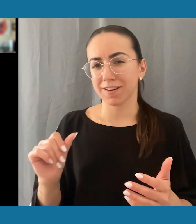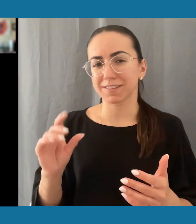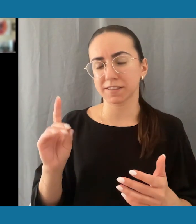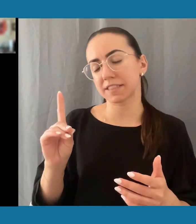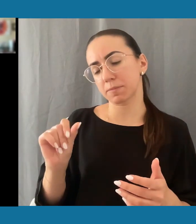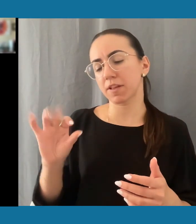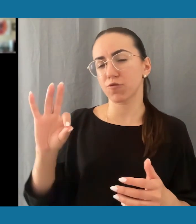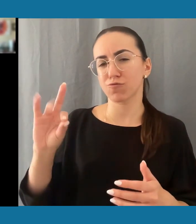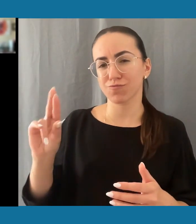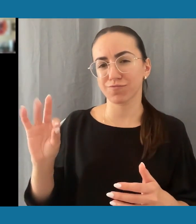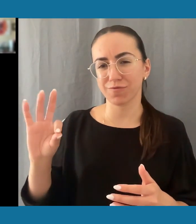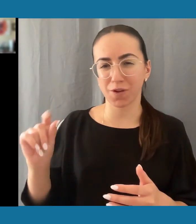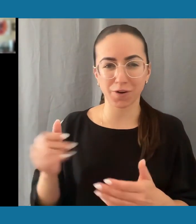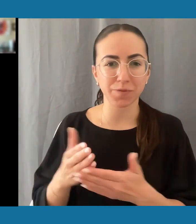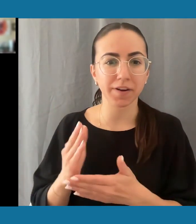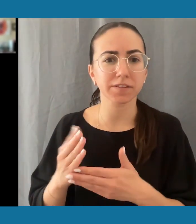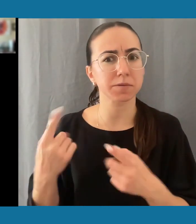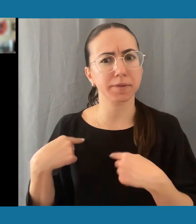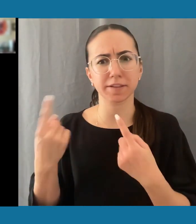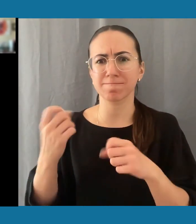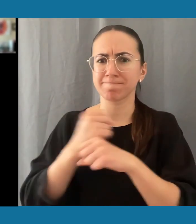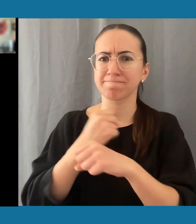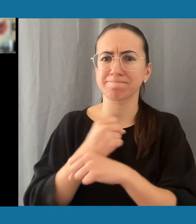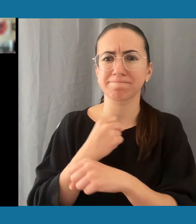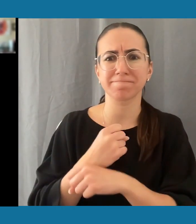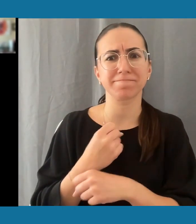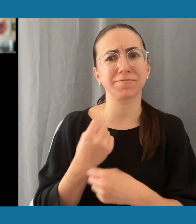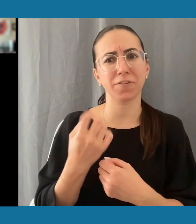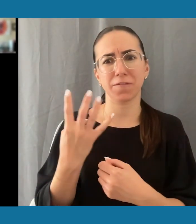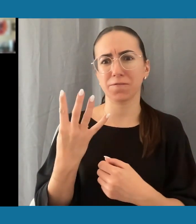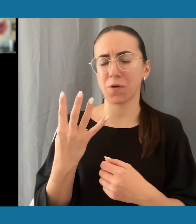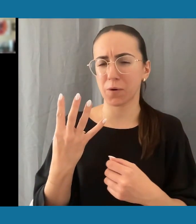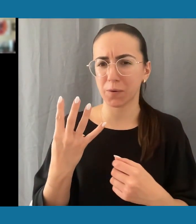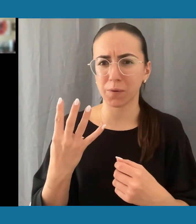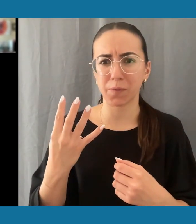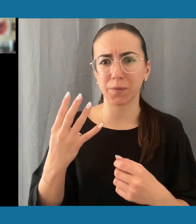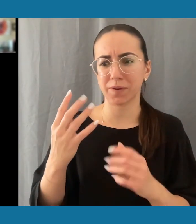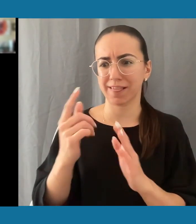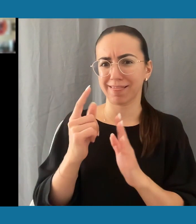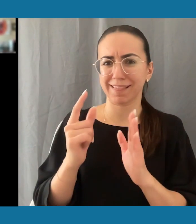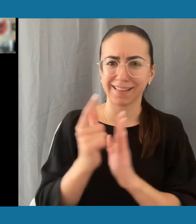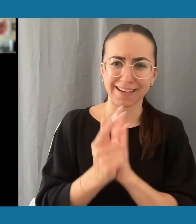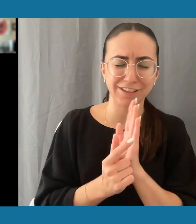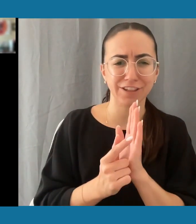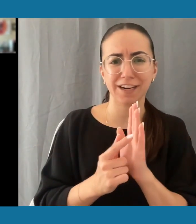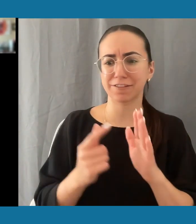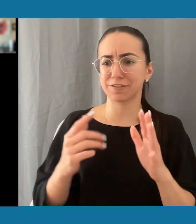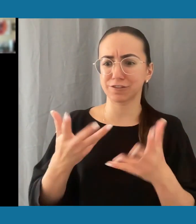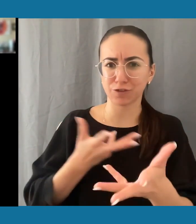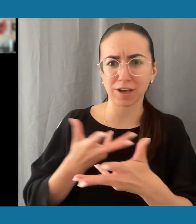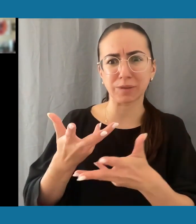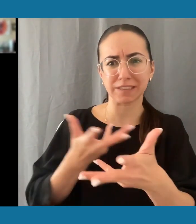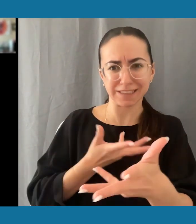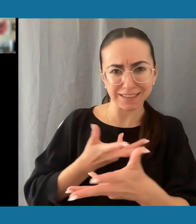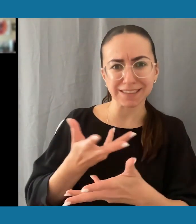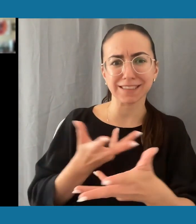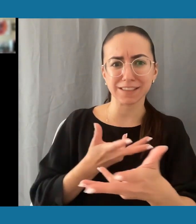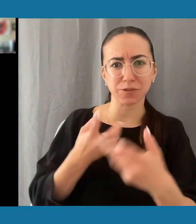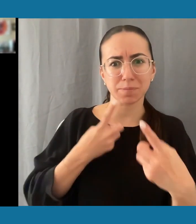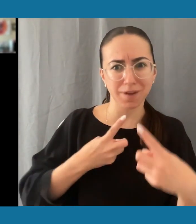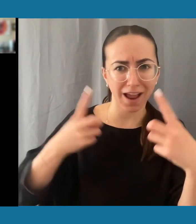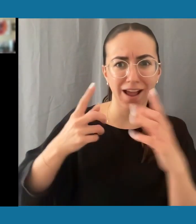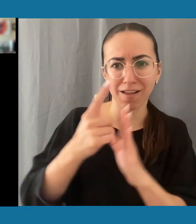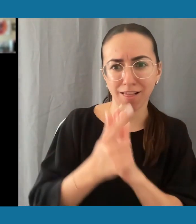4 legislative sessions to get codified into state law, just to have it recognized